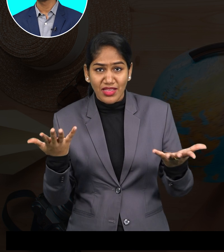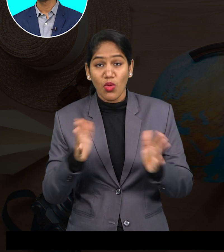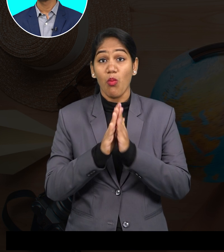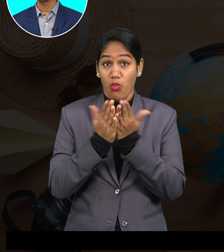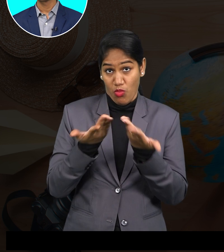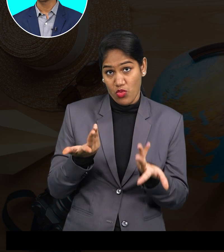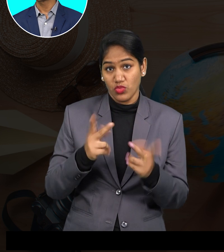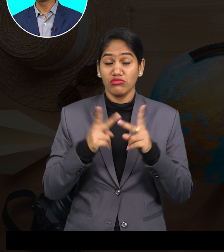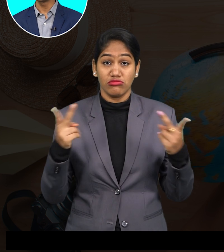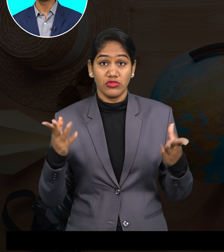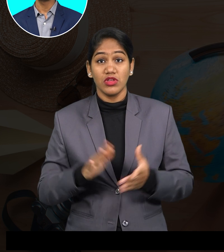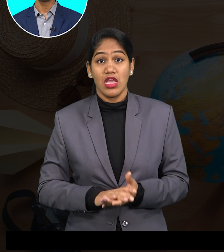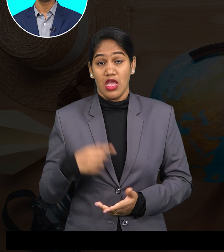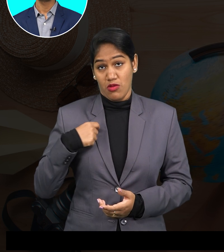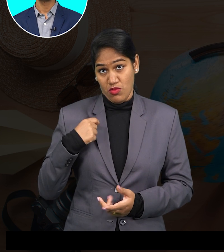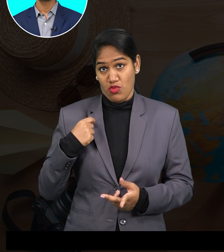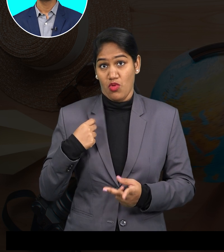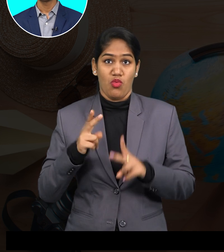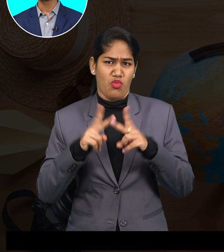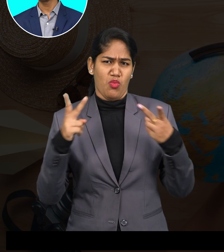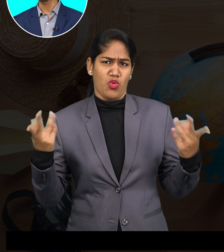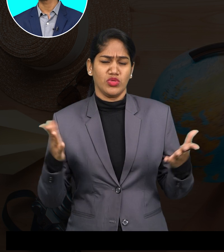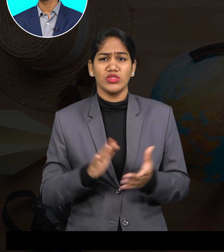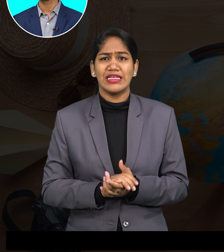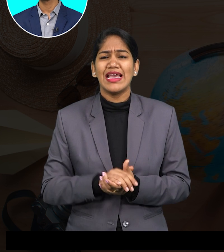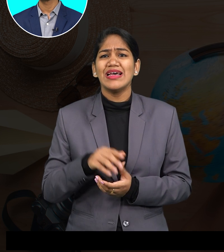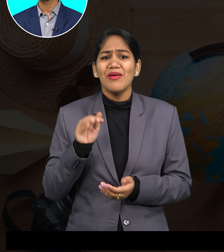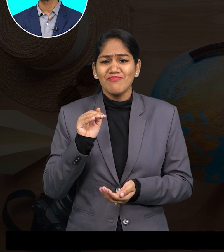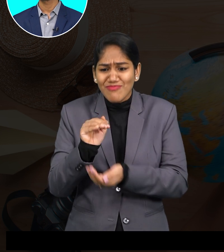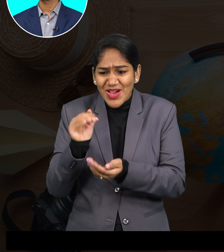books, clothes, toys,